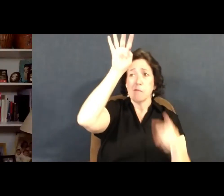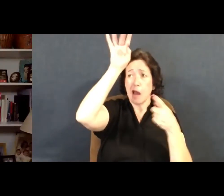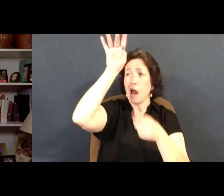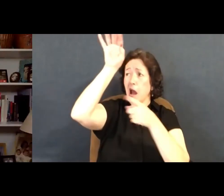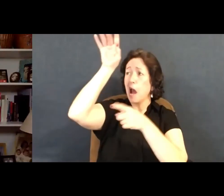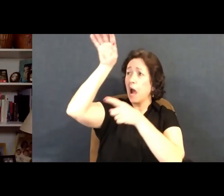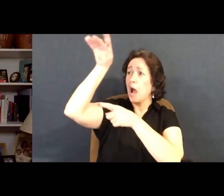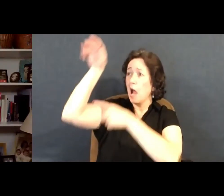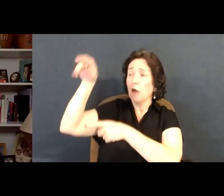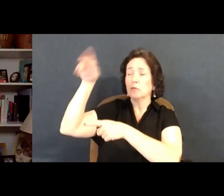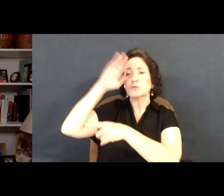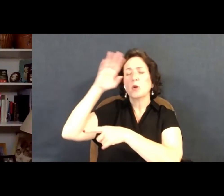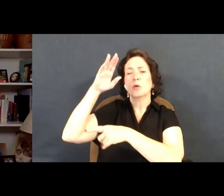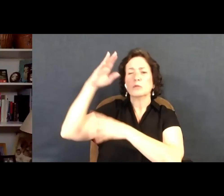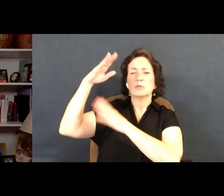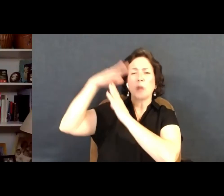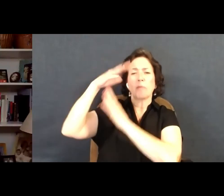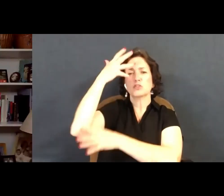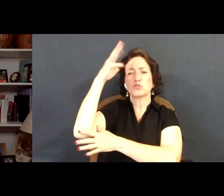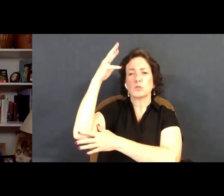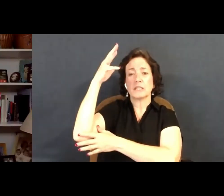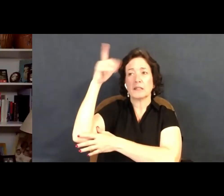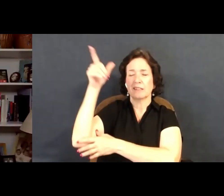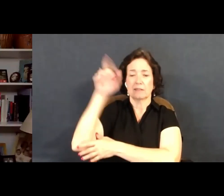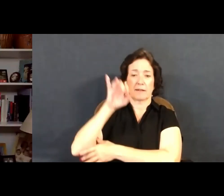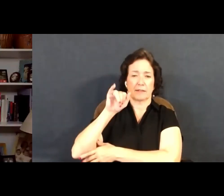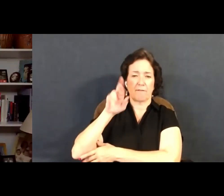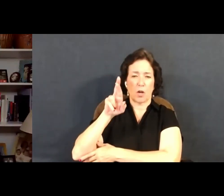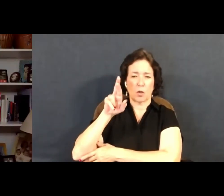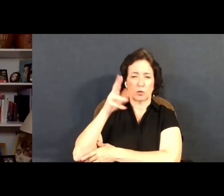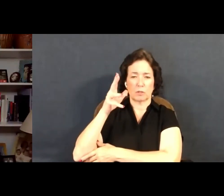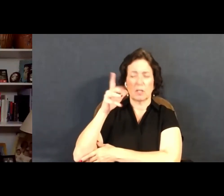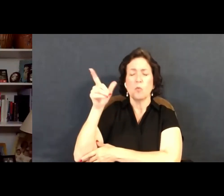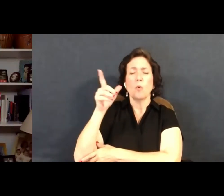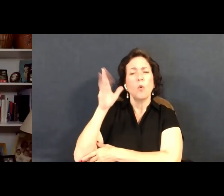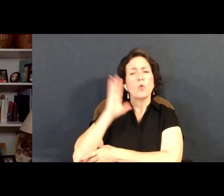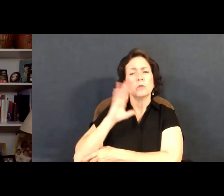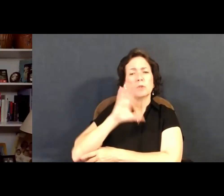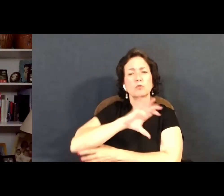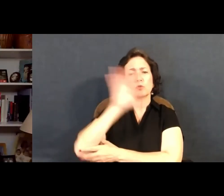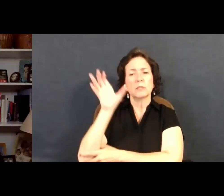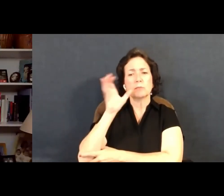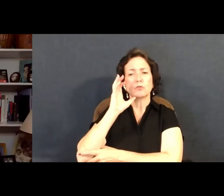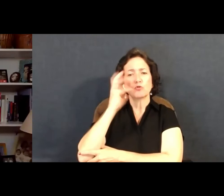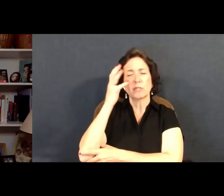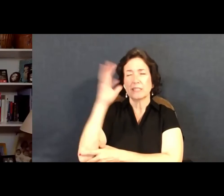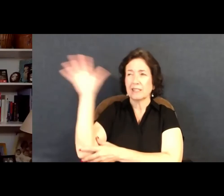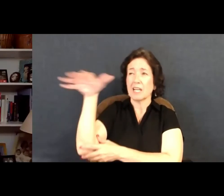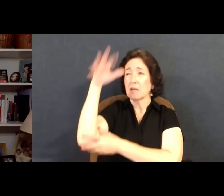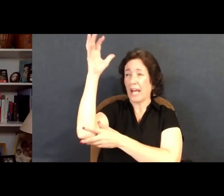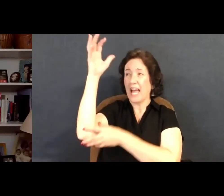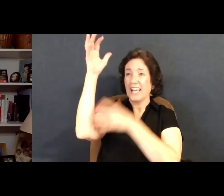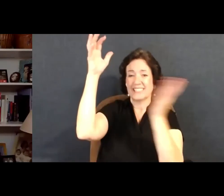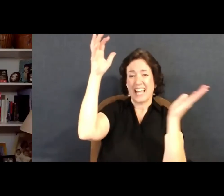landed in the top of a fir tree that used to be a Christmas tree that had been planted by the family a long time ago, and caused that fir tree to sling